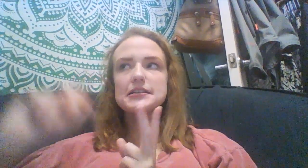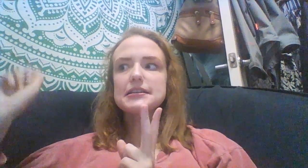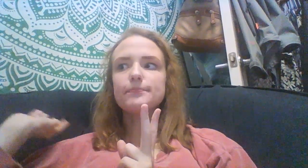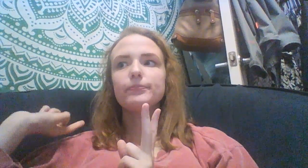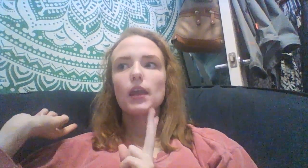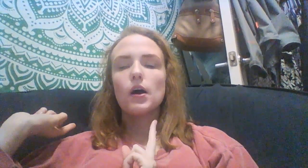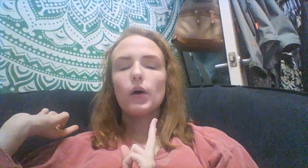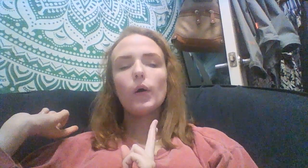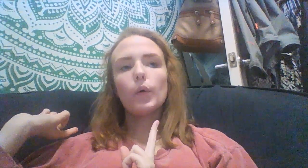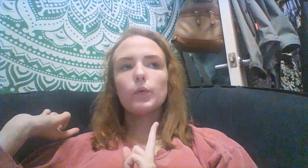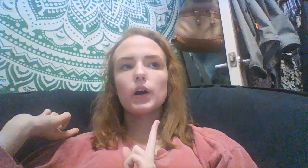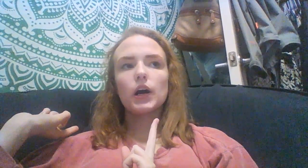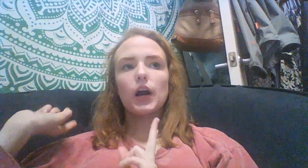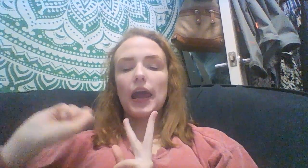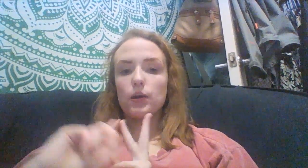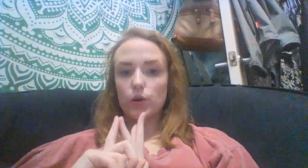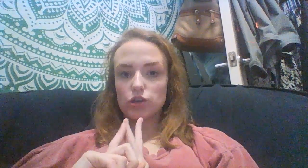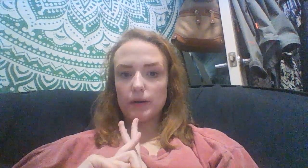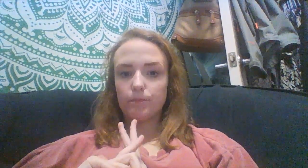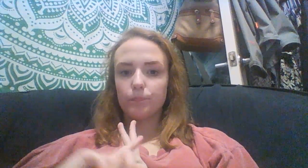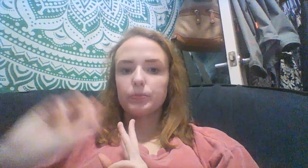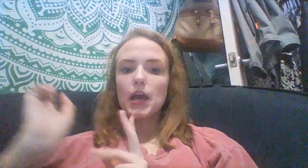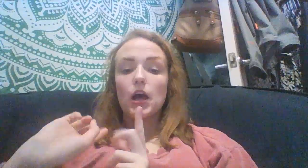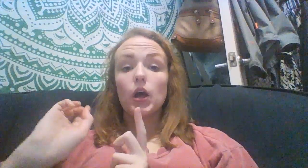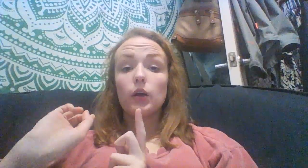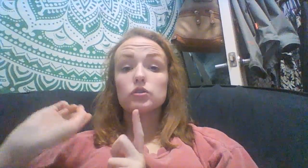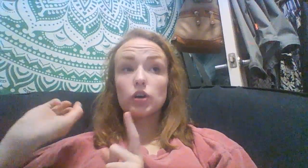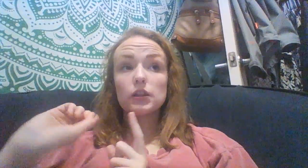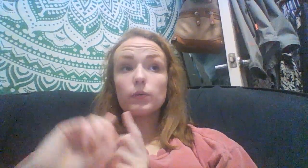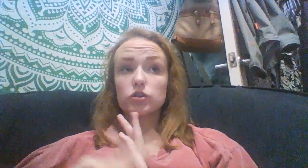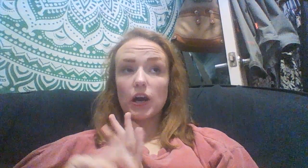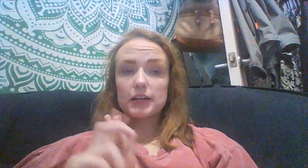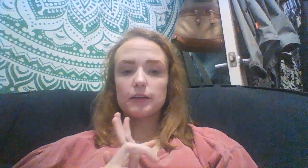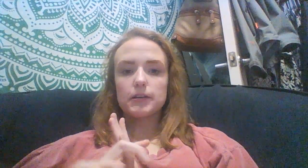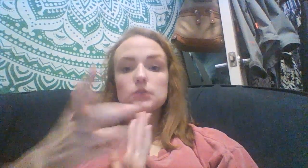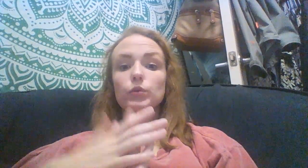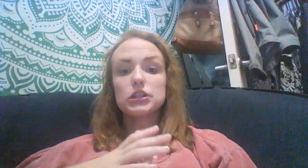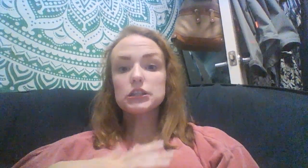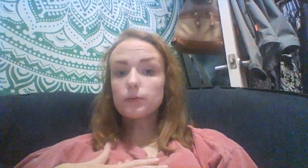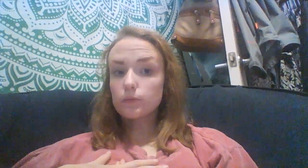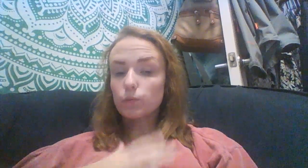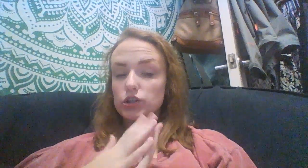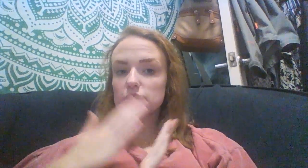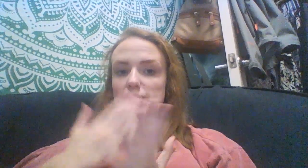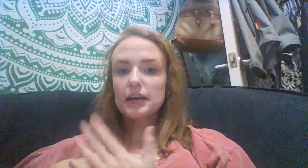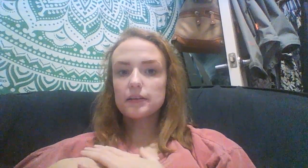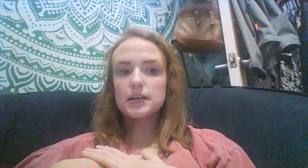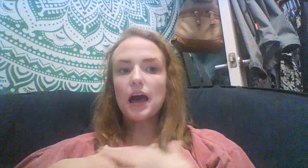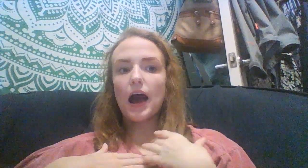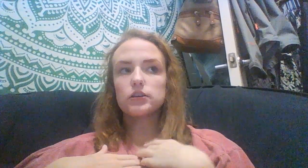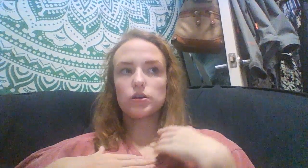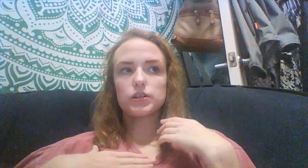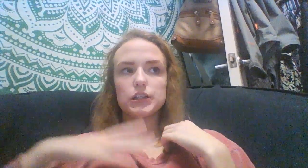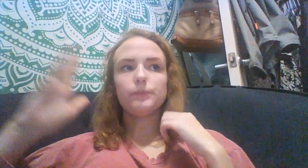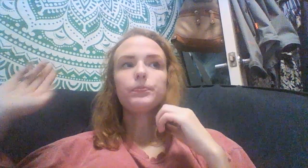OCD, or in a wheelchair. During the wheelchair activity, which is the activity that I chose to do,